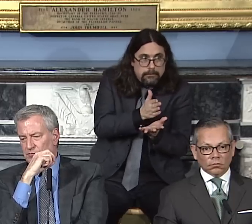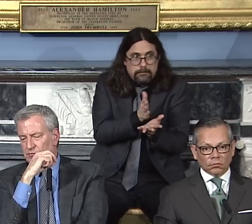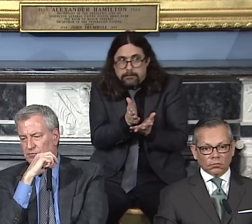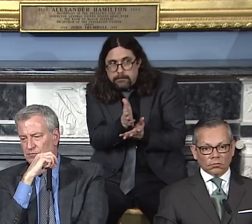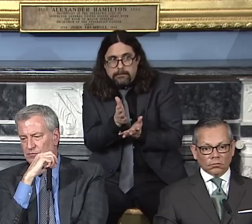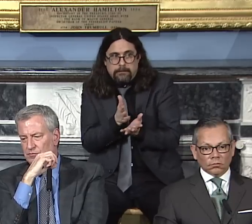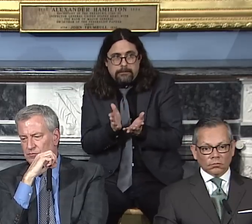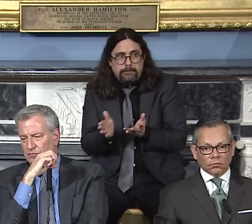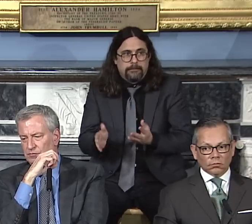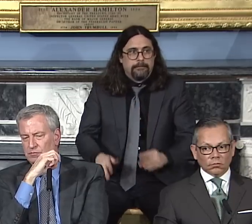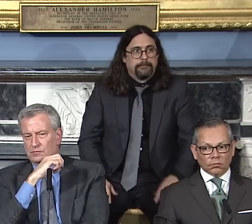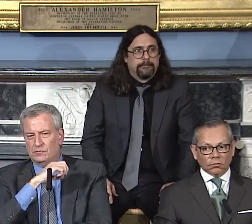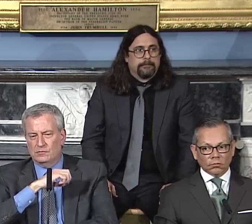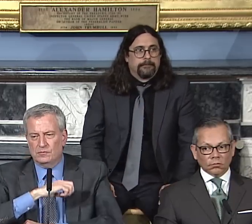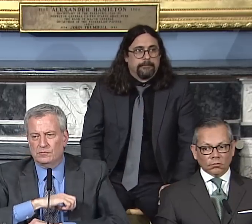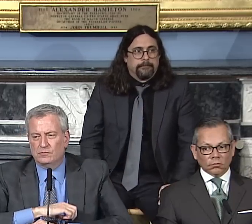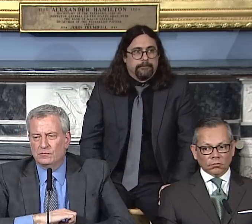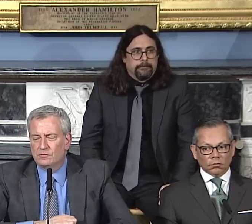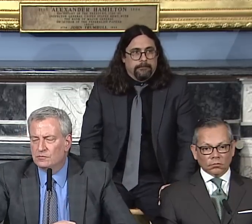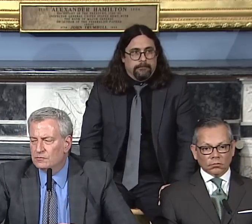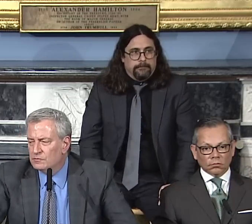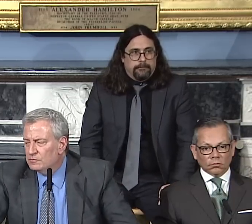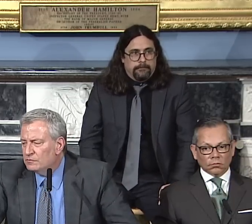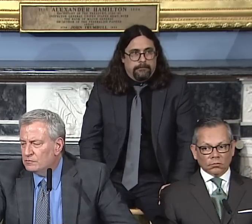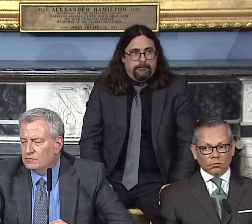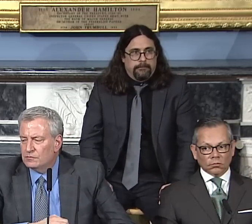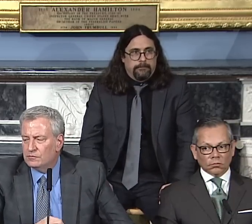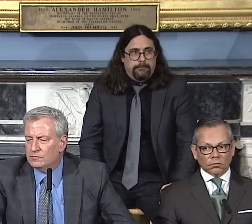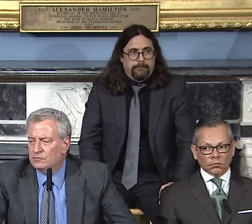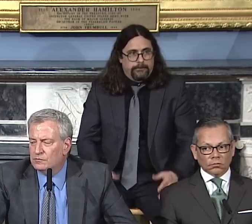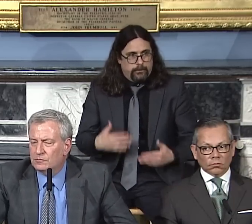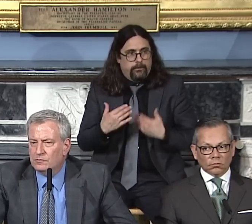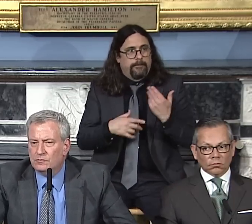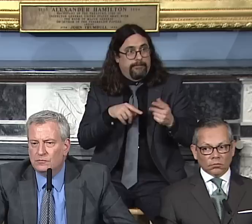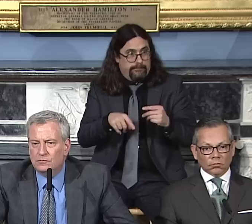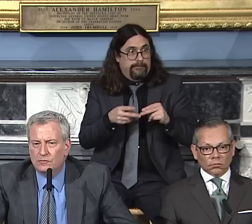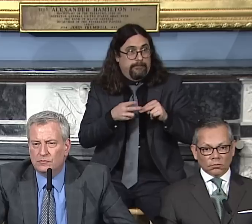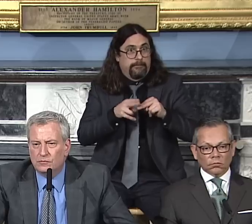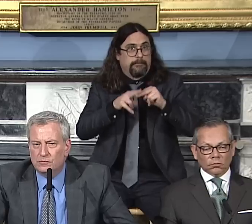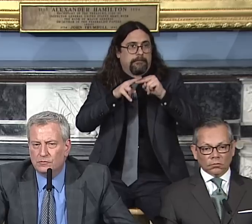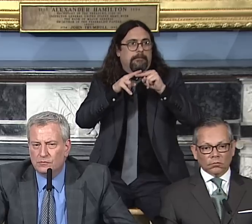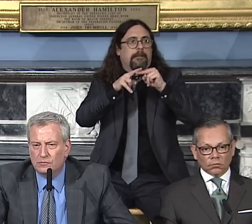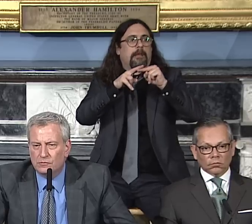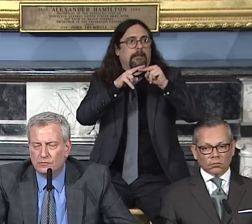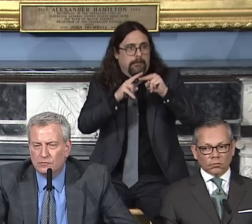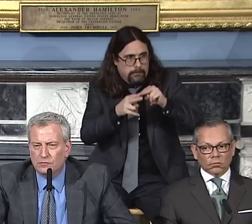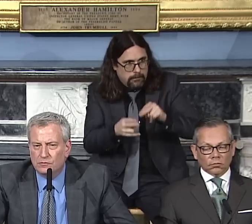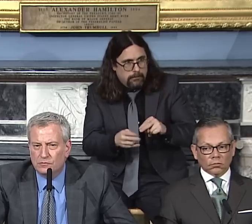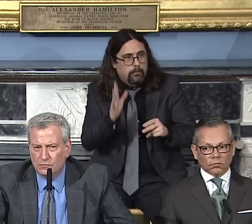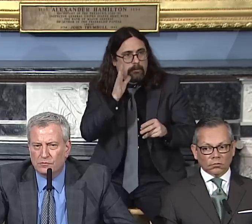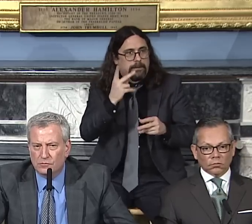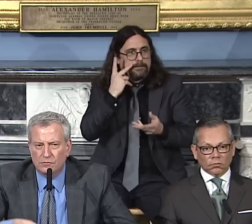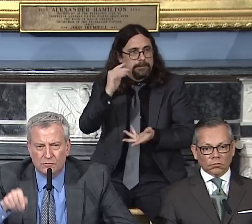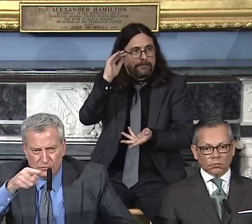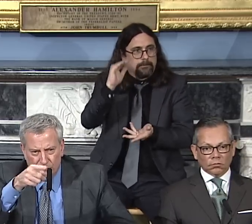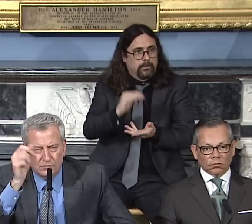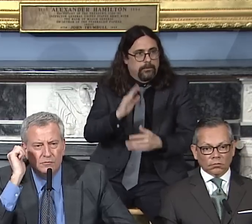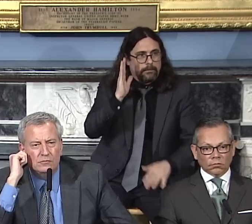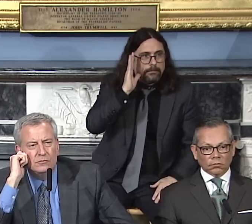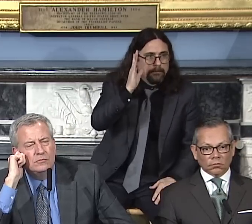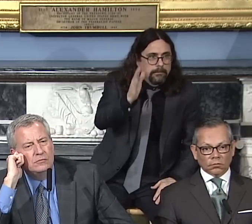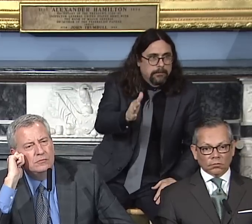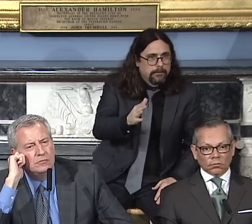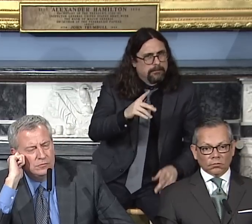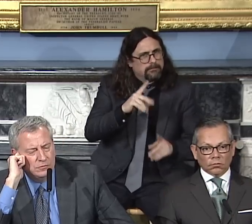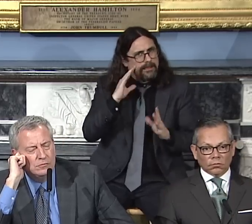time reduce the speed of the spread and reduce the potential harm to those New Yorkers who are most vulnerable.